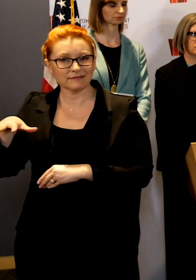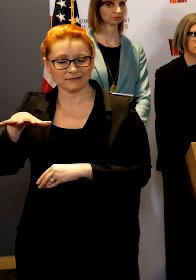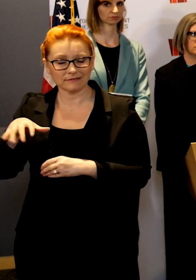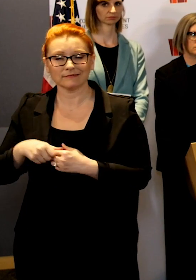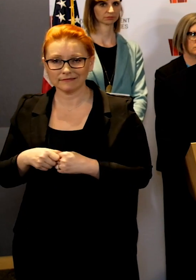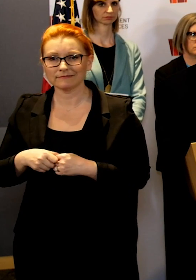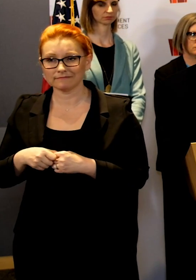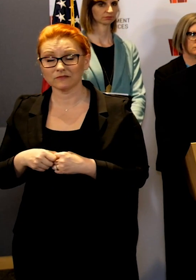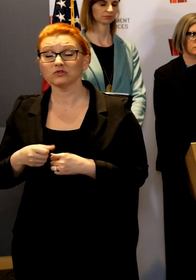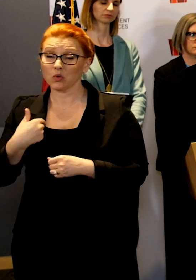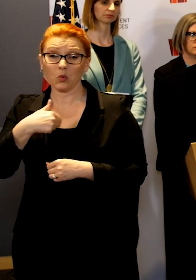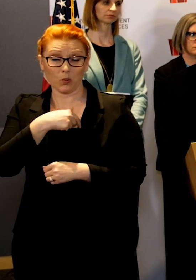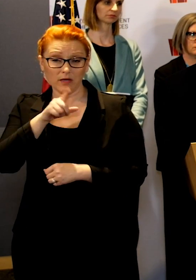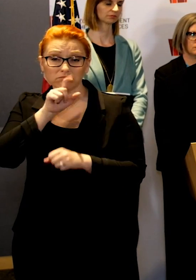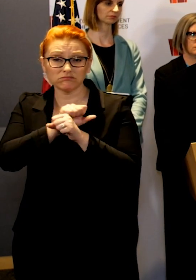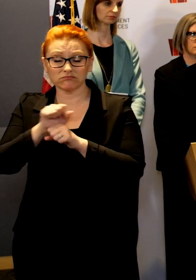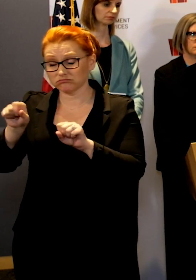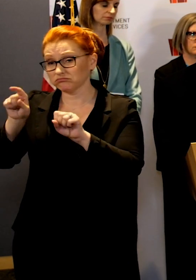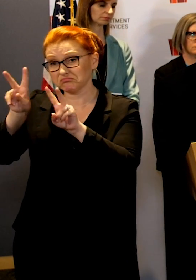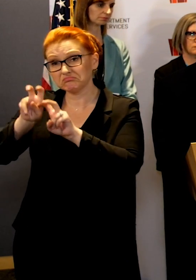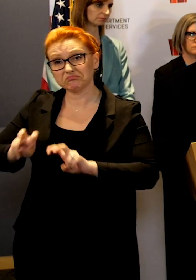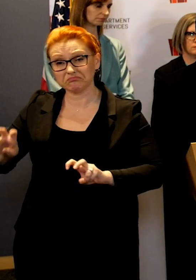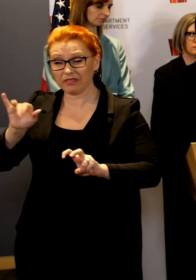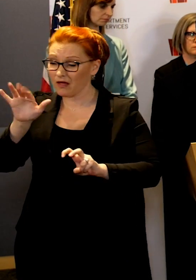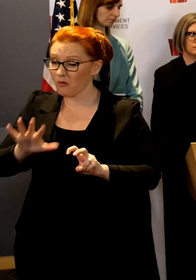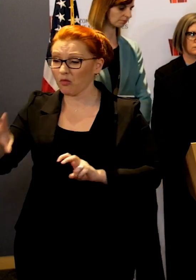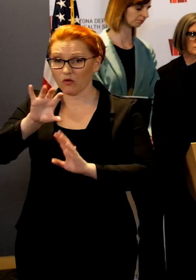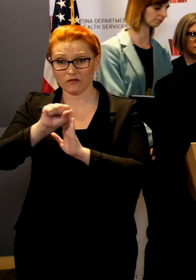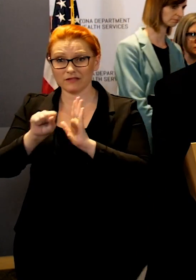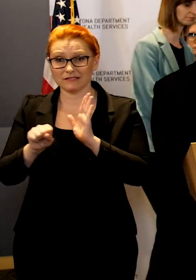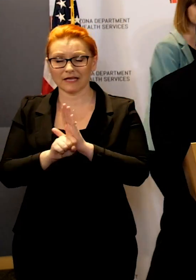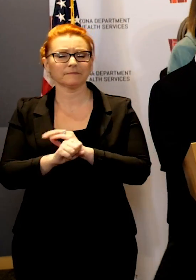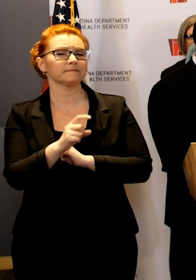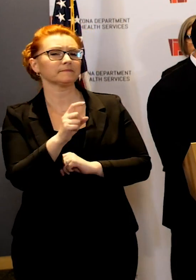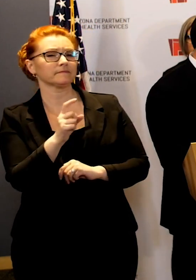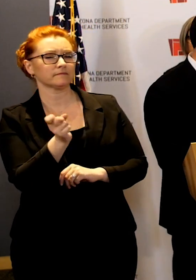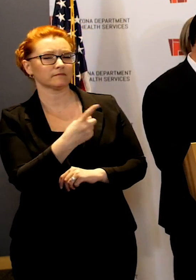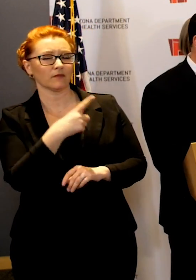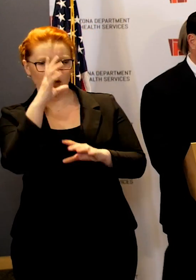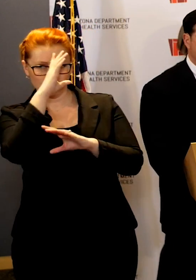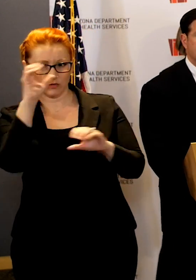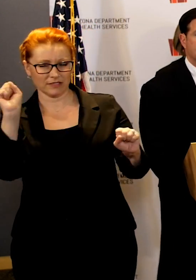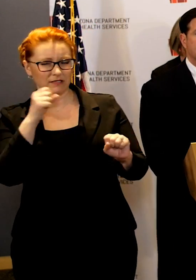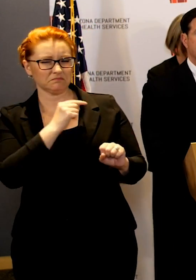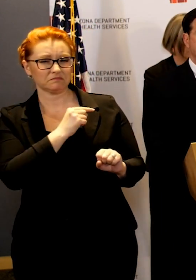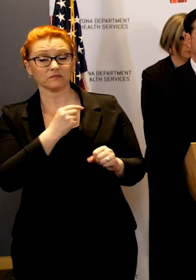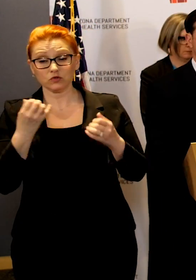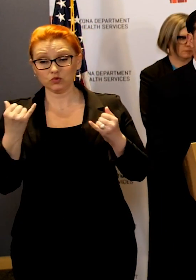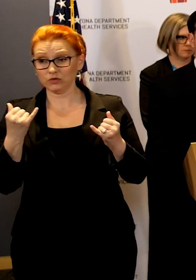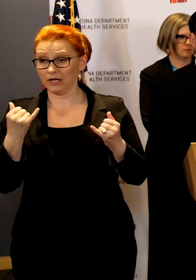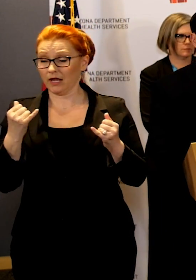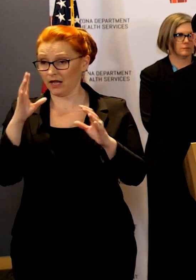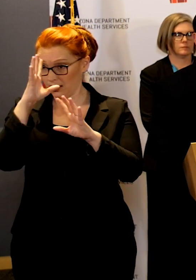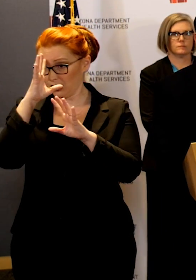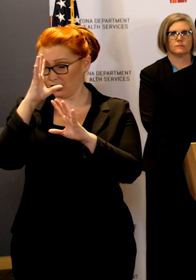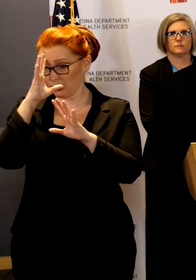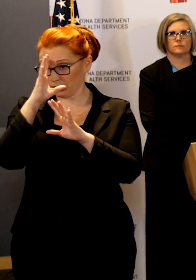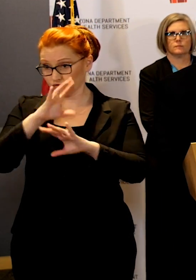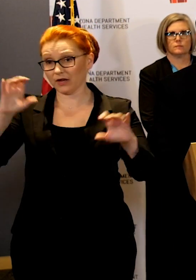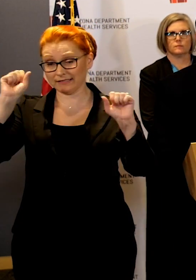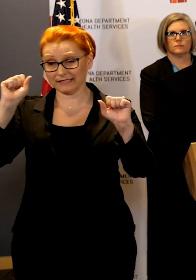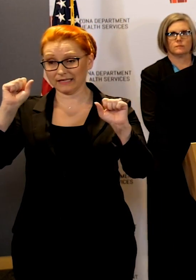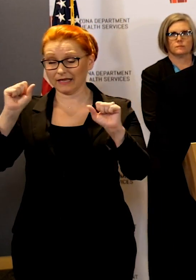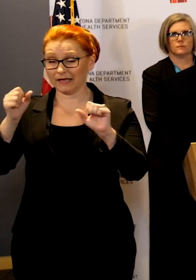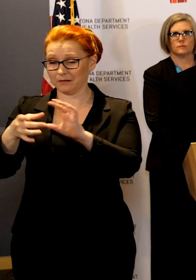be posted to. So we are looking at that around the state. And Superintendent, today the President mentioned that this